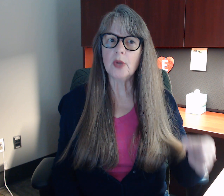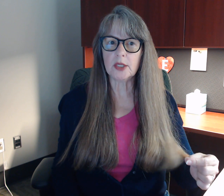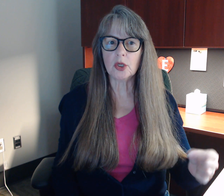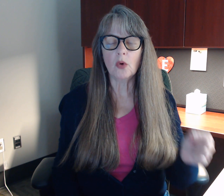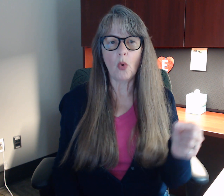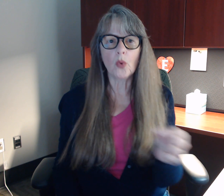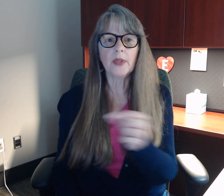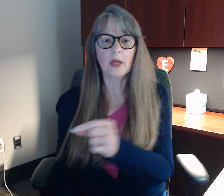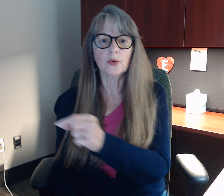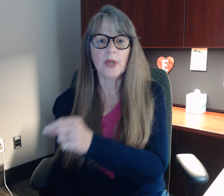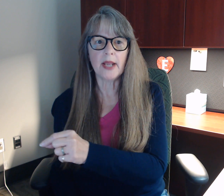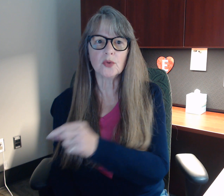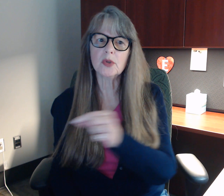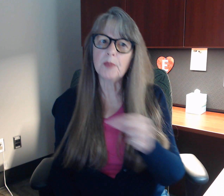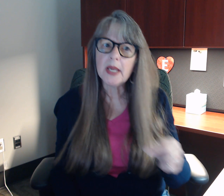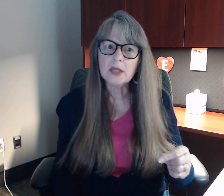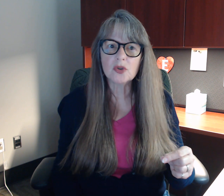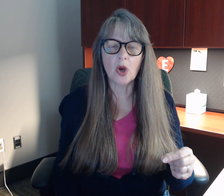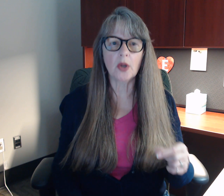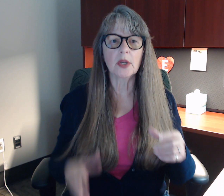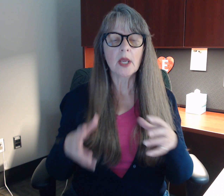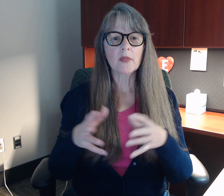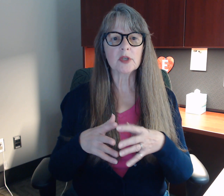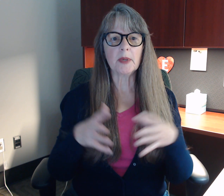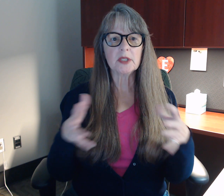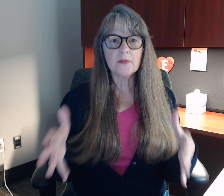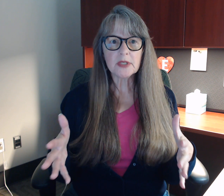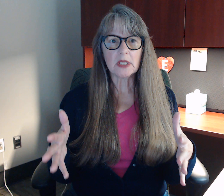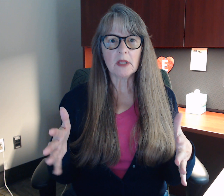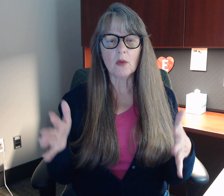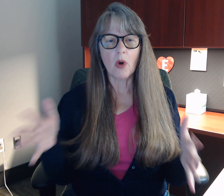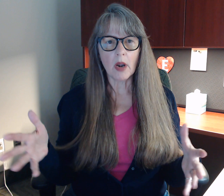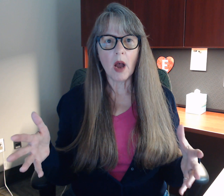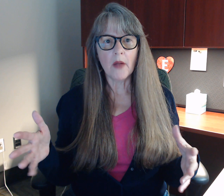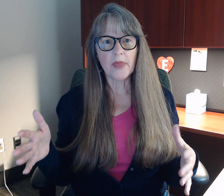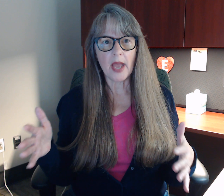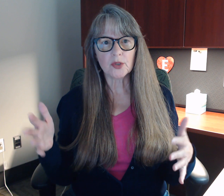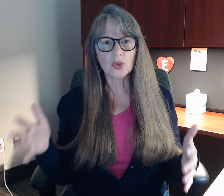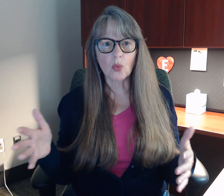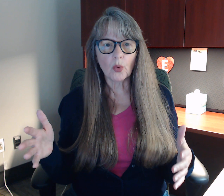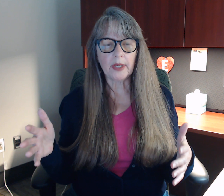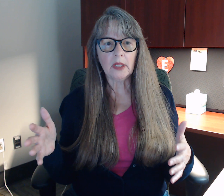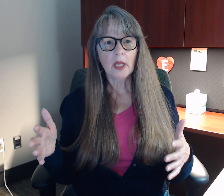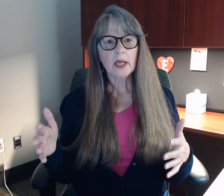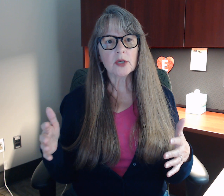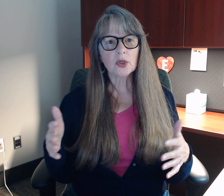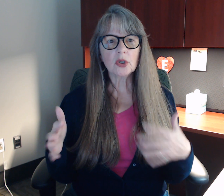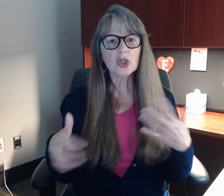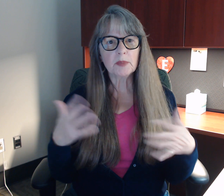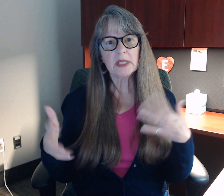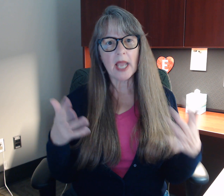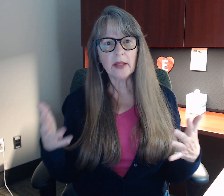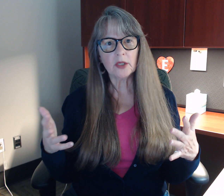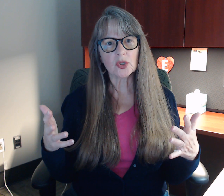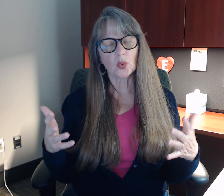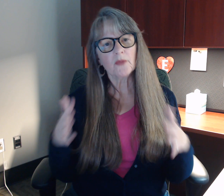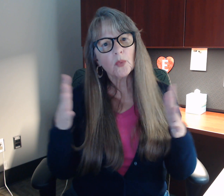ago or the other day. So it depends on the specificity they want on that story, because it could just be telling a story. For